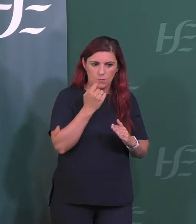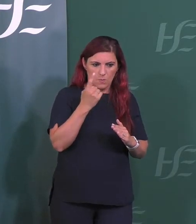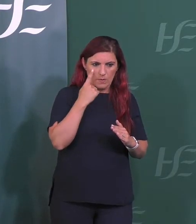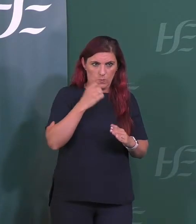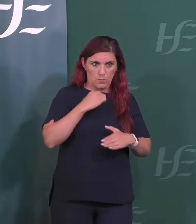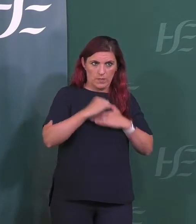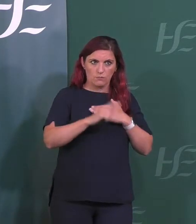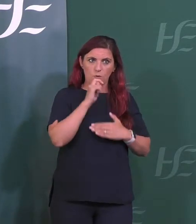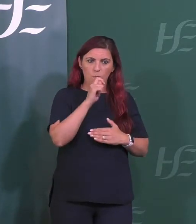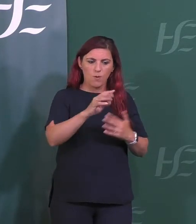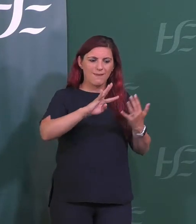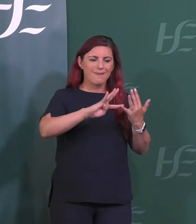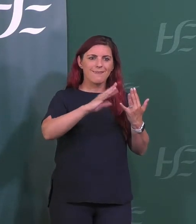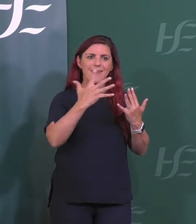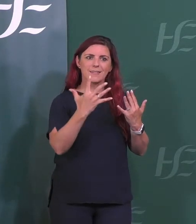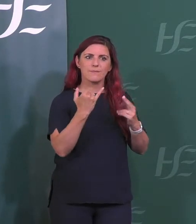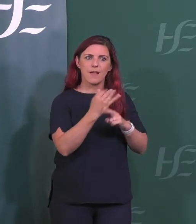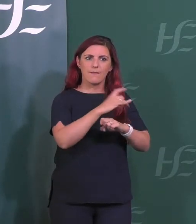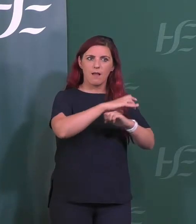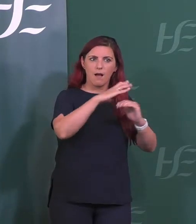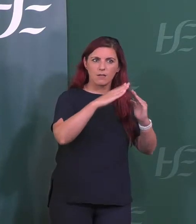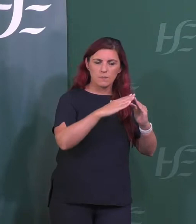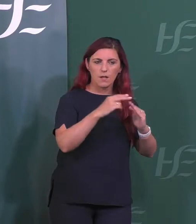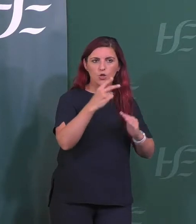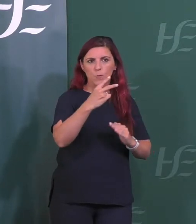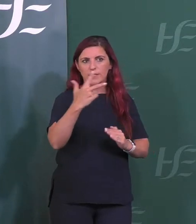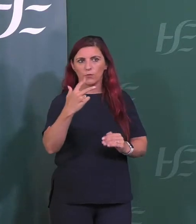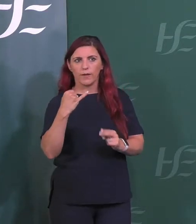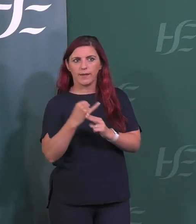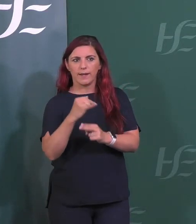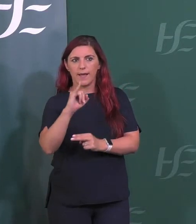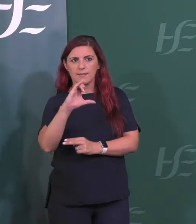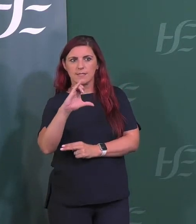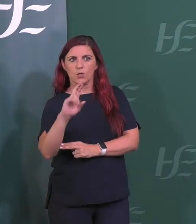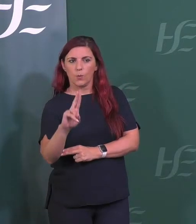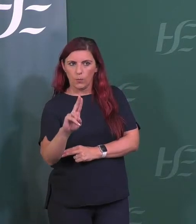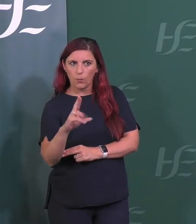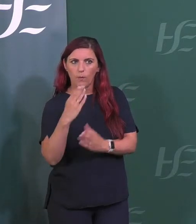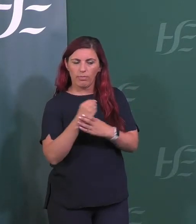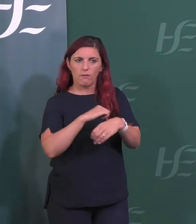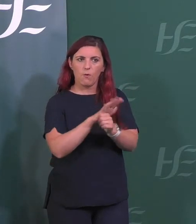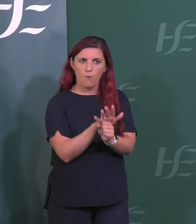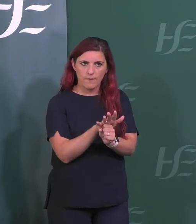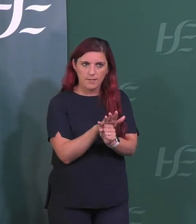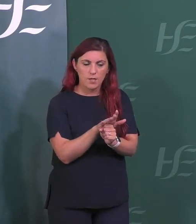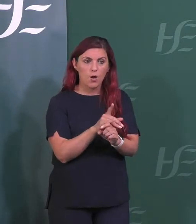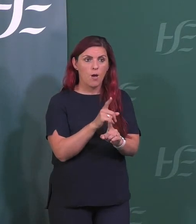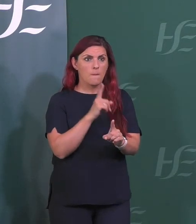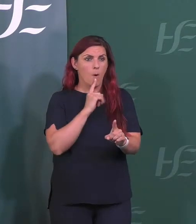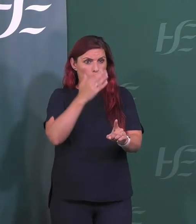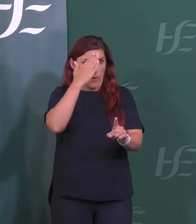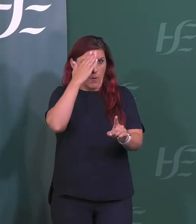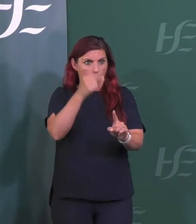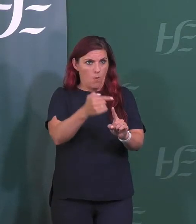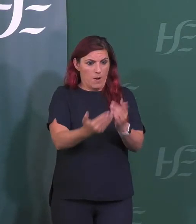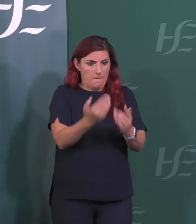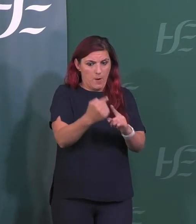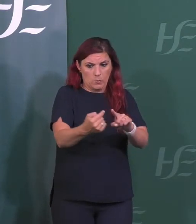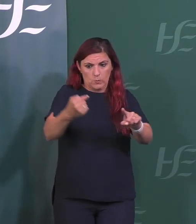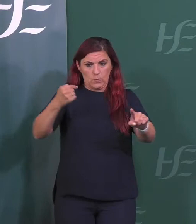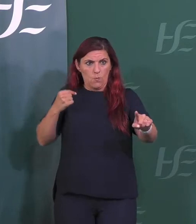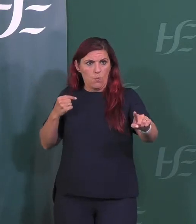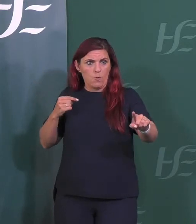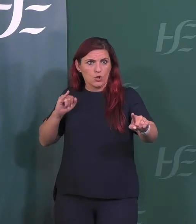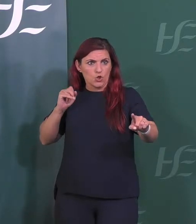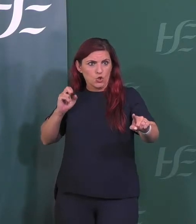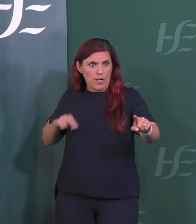we're at 95 people in hospital and 23 now in ICU. But we do know we haven't seen the worst impacts of what